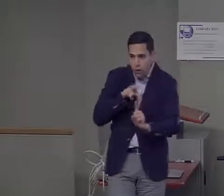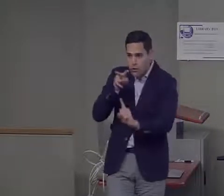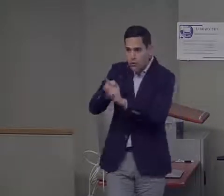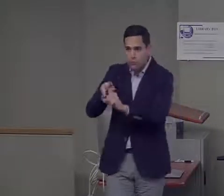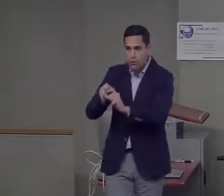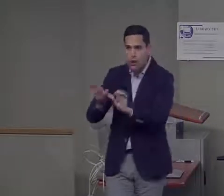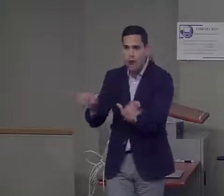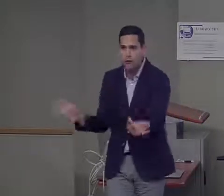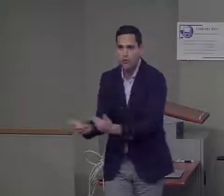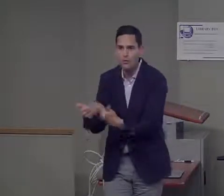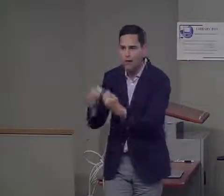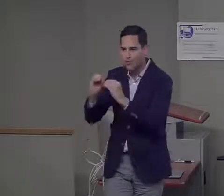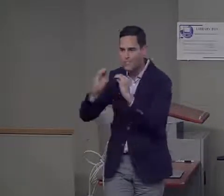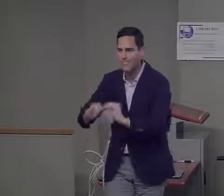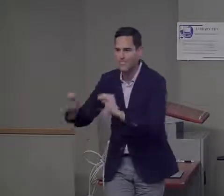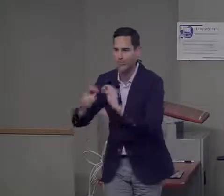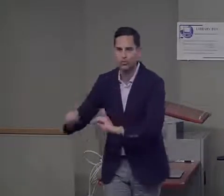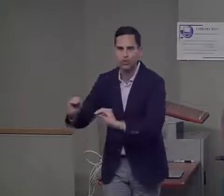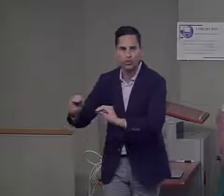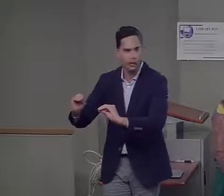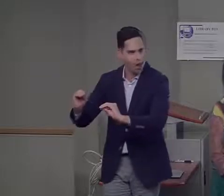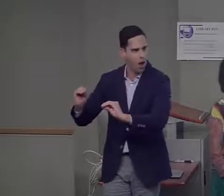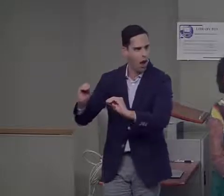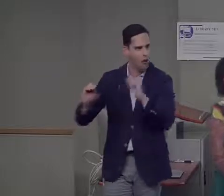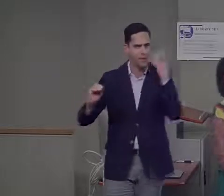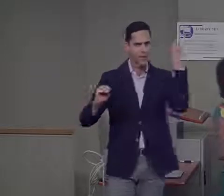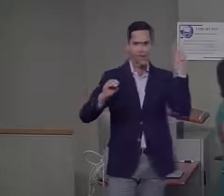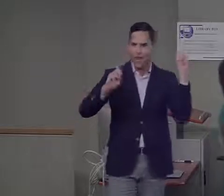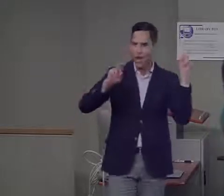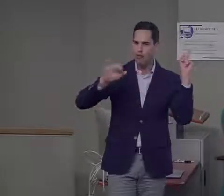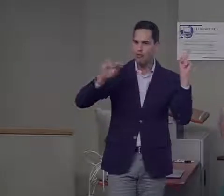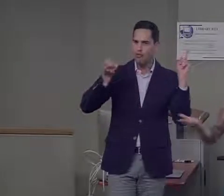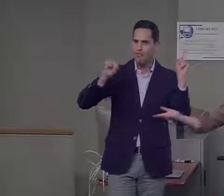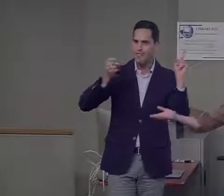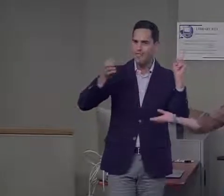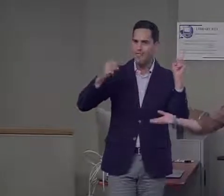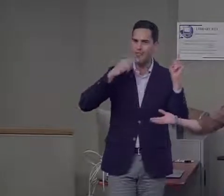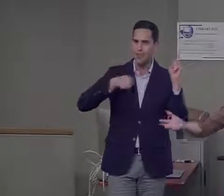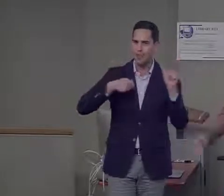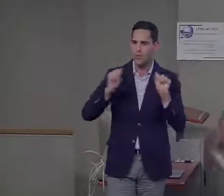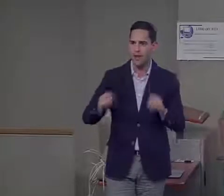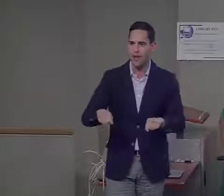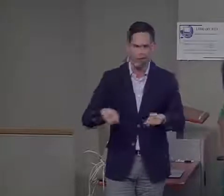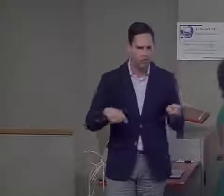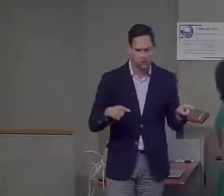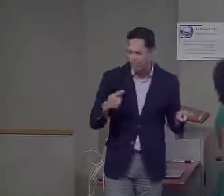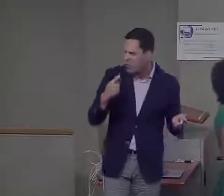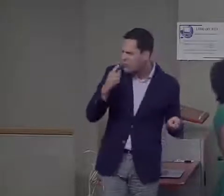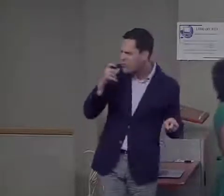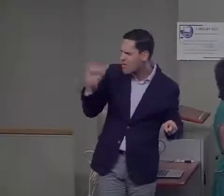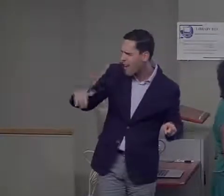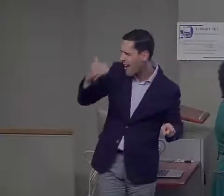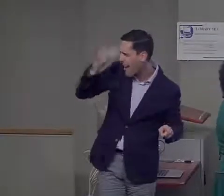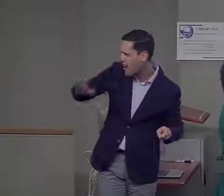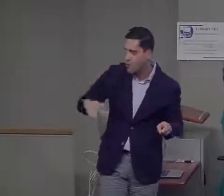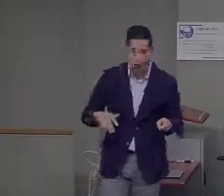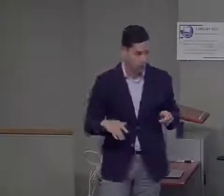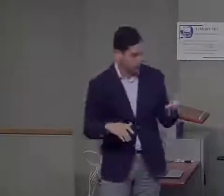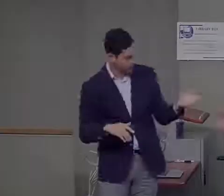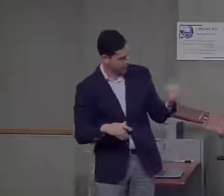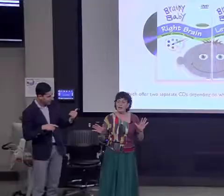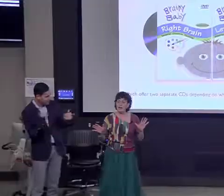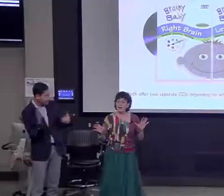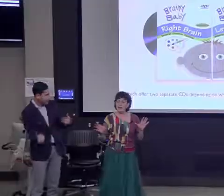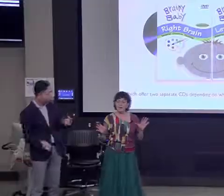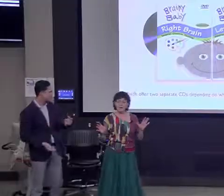because Eric Jensen tells us that it is so. Who's Eric Jensen? I don't know. Well, go ahead, Roberta. You got to give them our